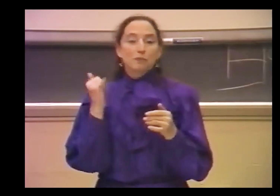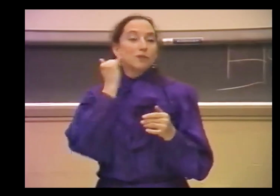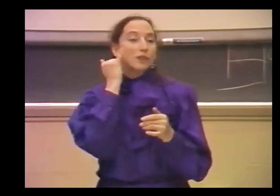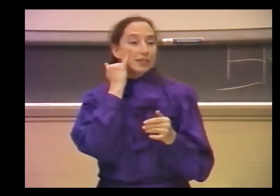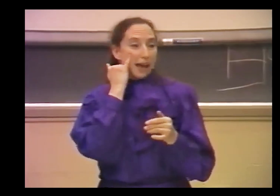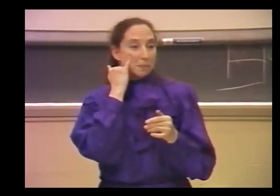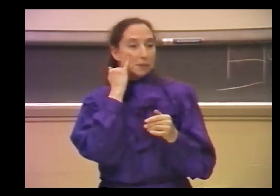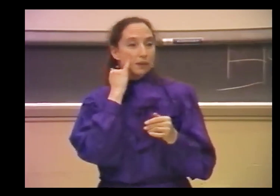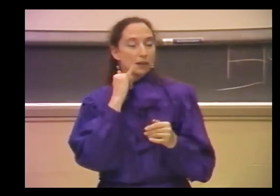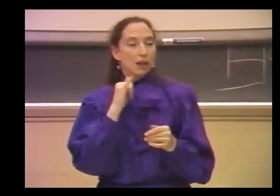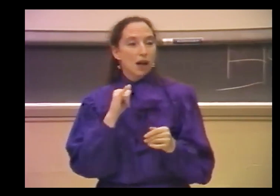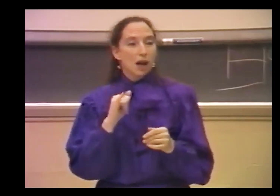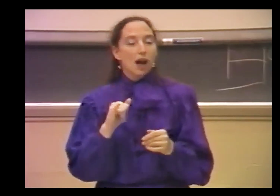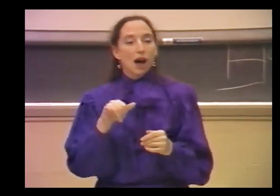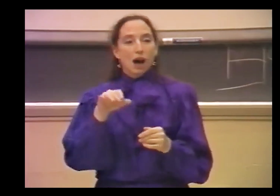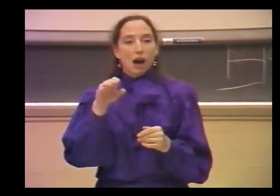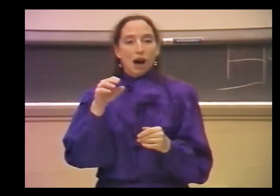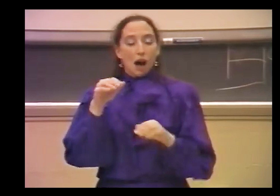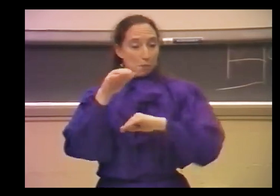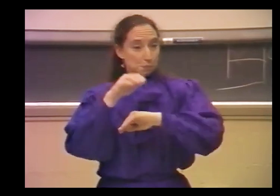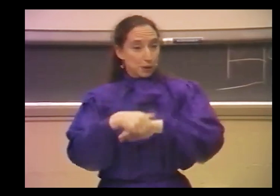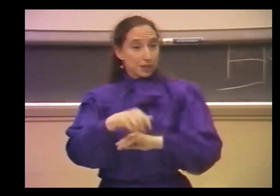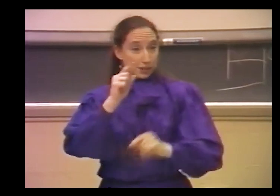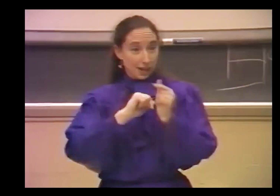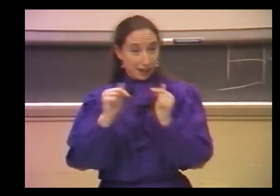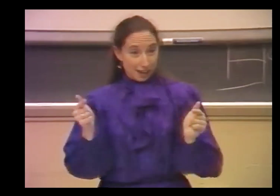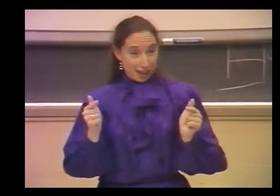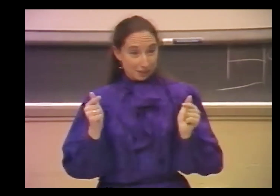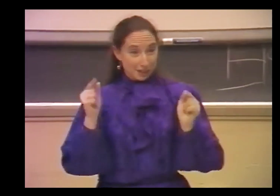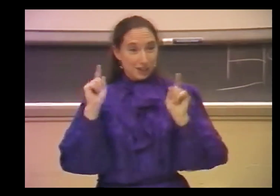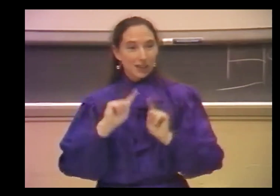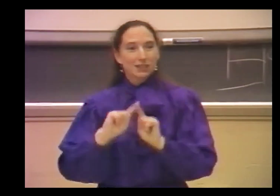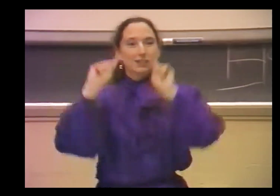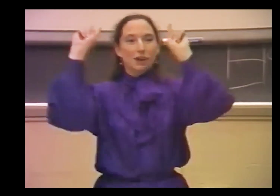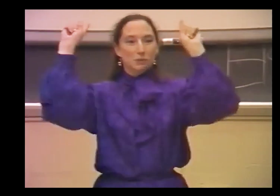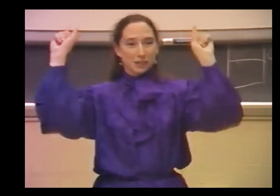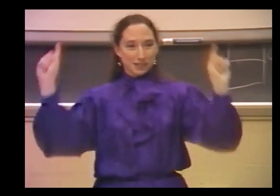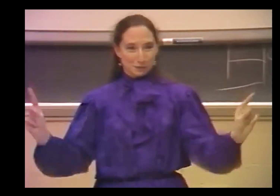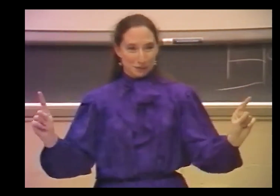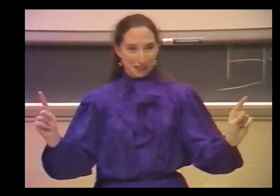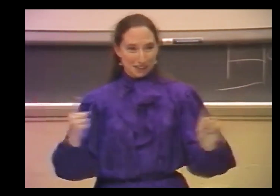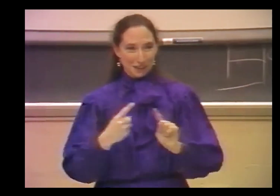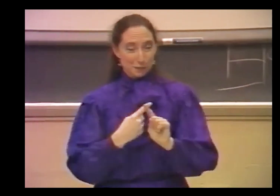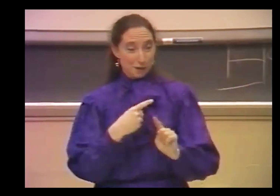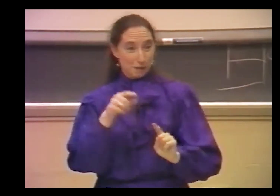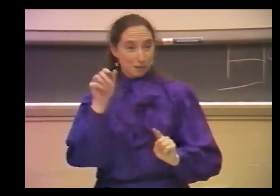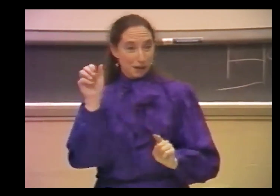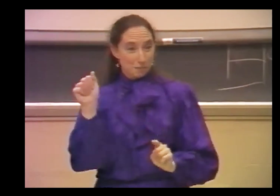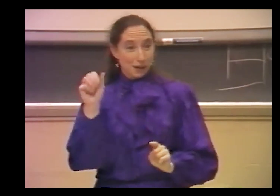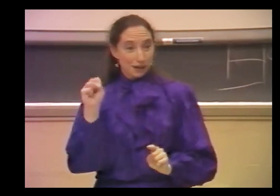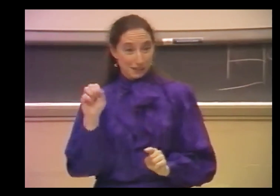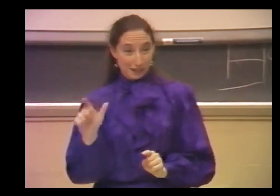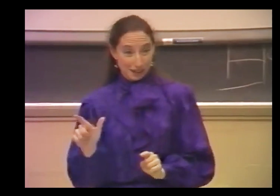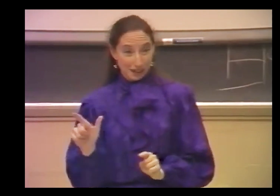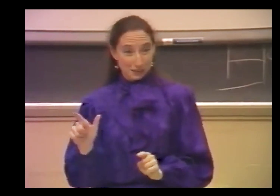for example, British Sign Language is totally different from American Sign